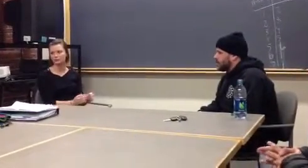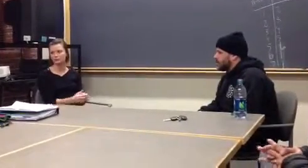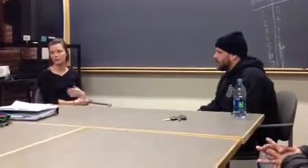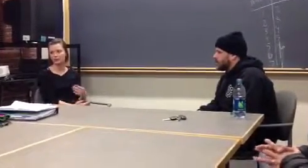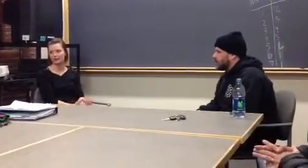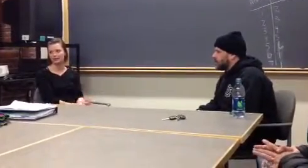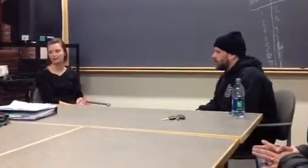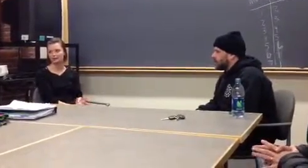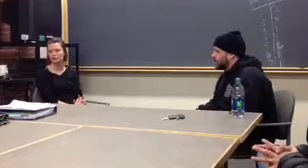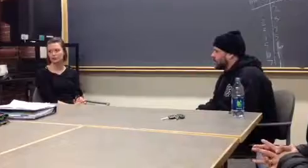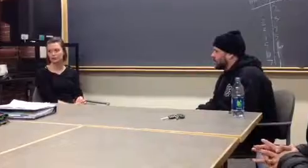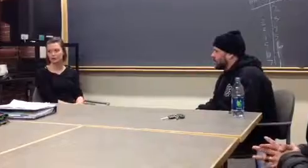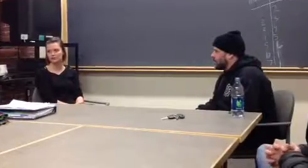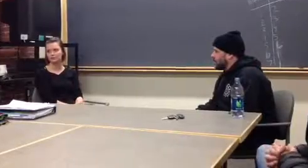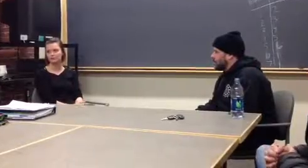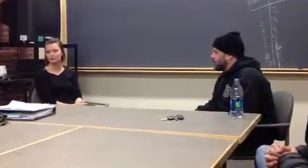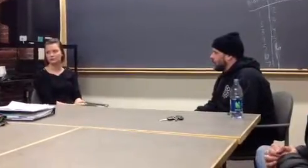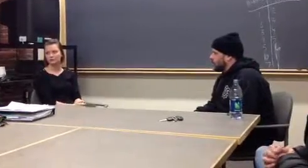start playing again for 2 more quarters. Okay.